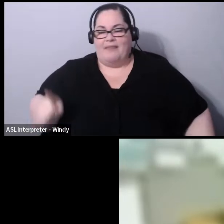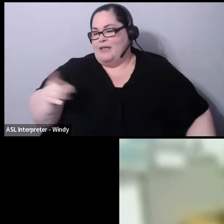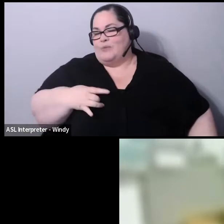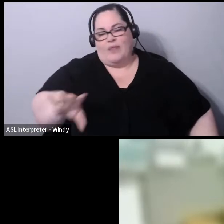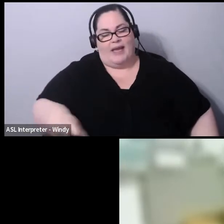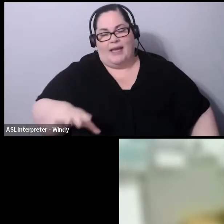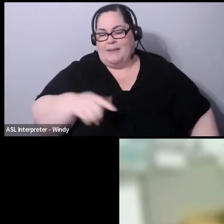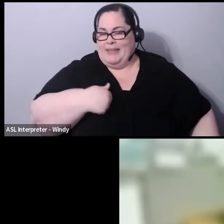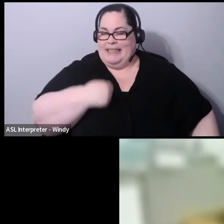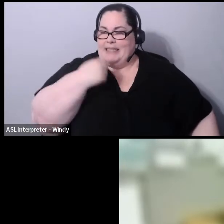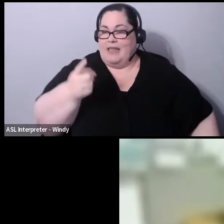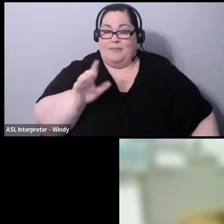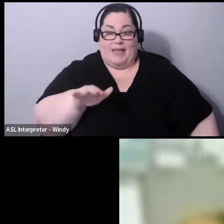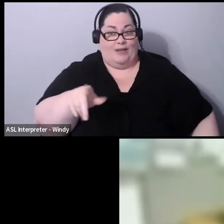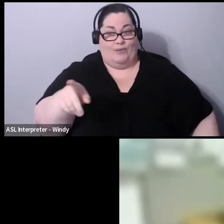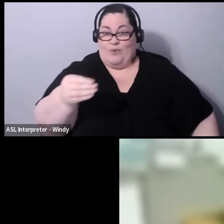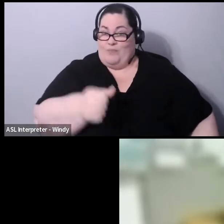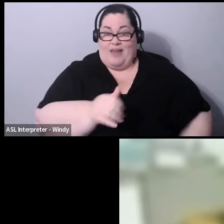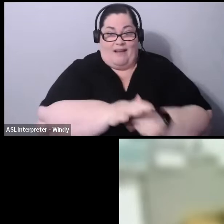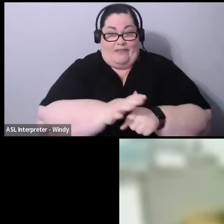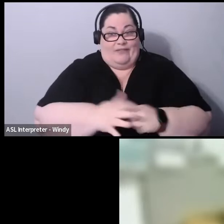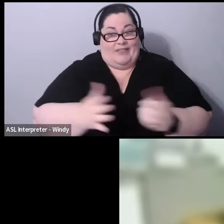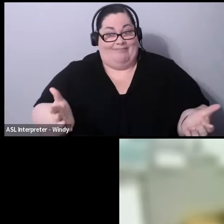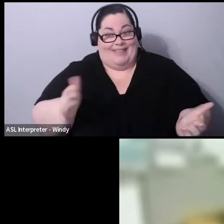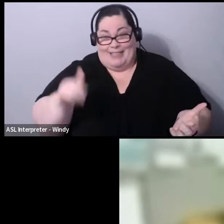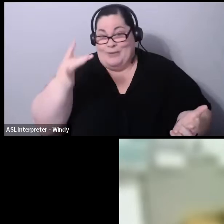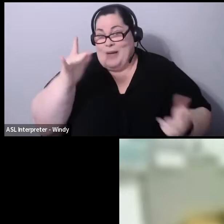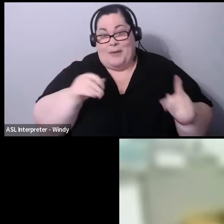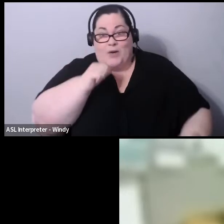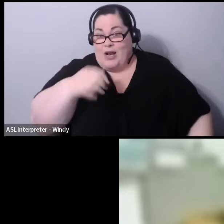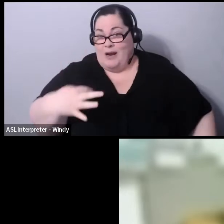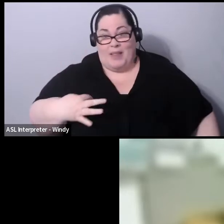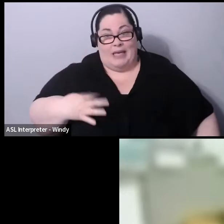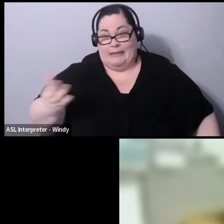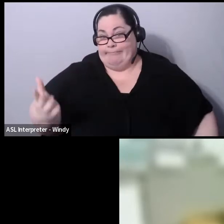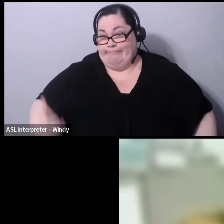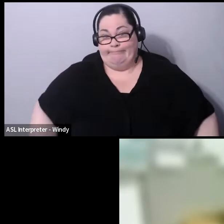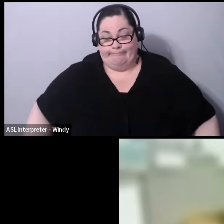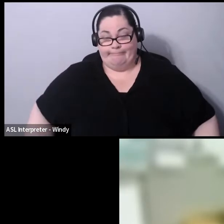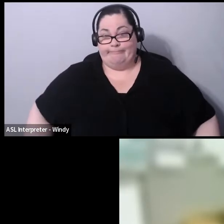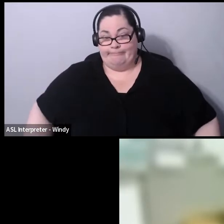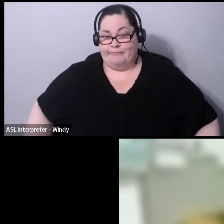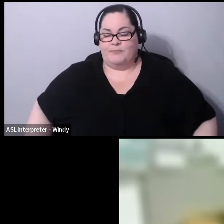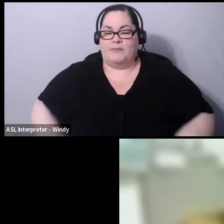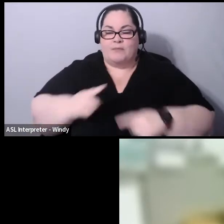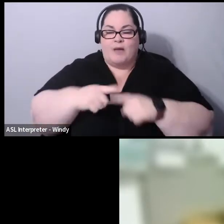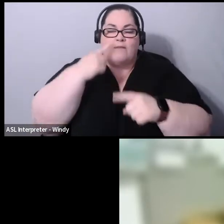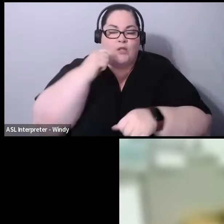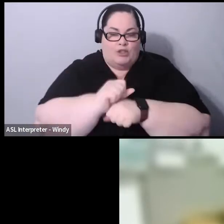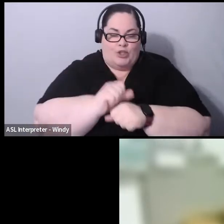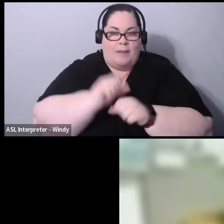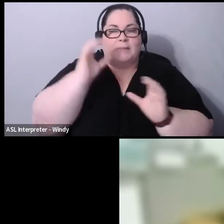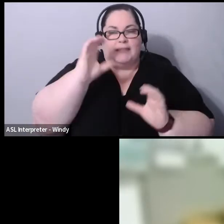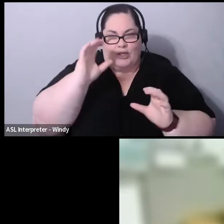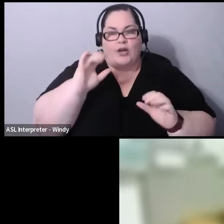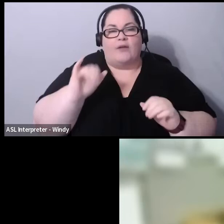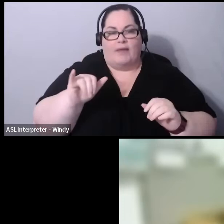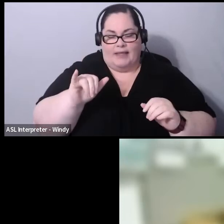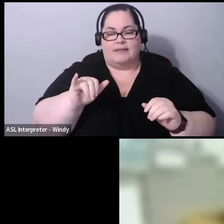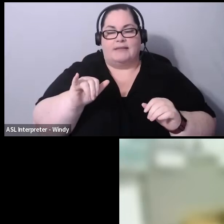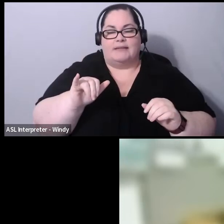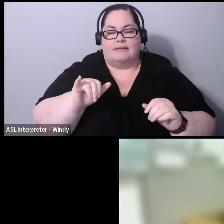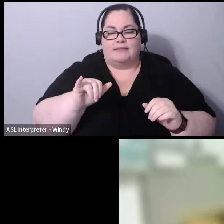me saying, hey, you're not paying enough. That's why you're not getting any candidates. But for the job seeker, it's a good time to be